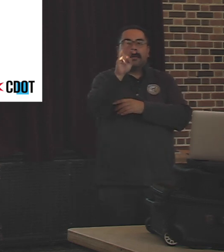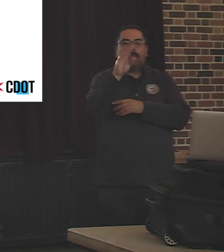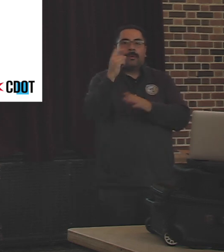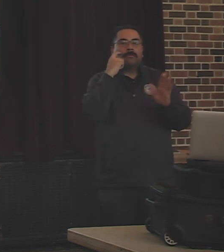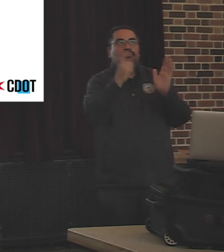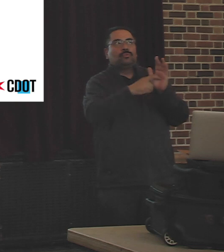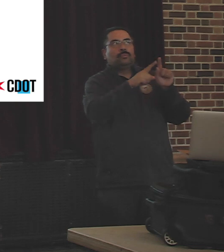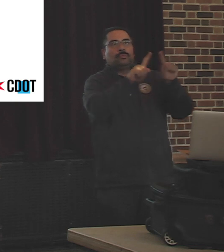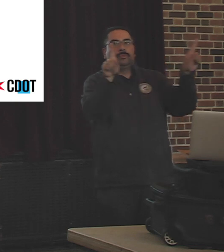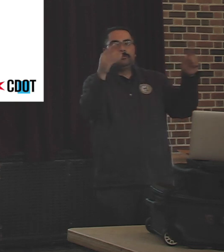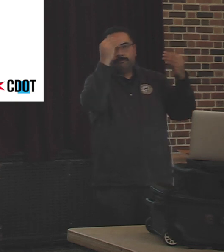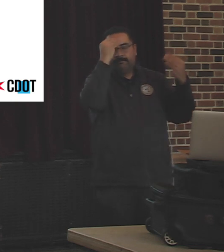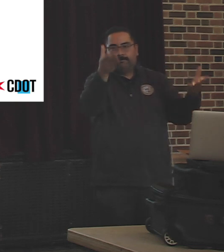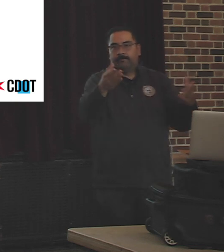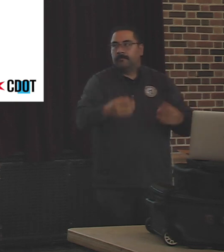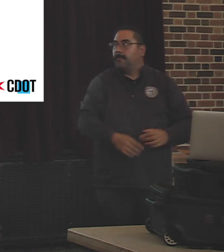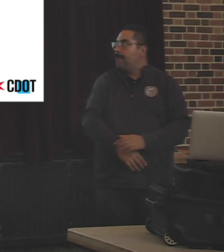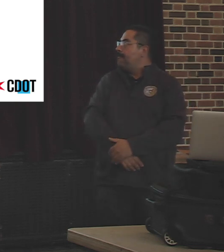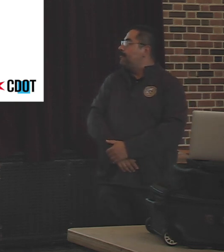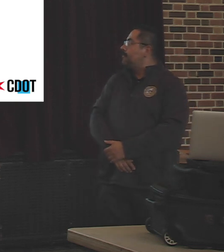slide.